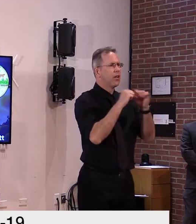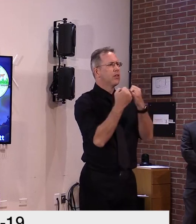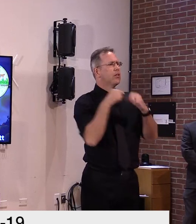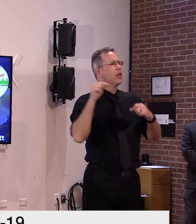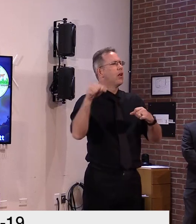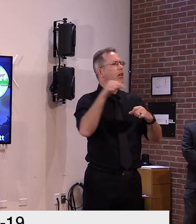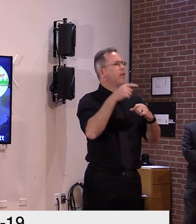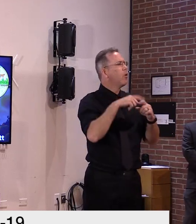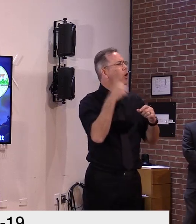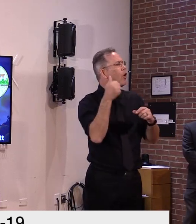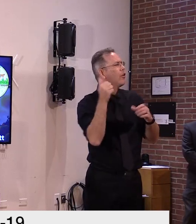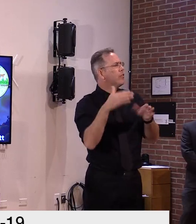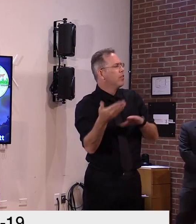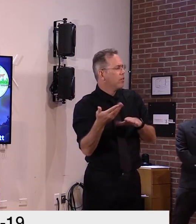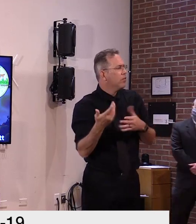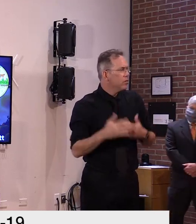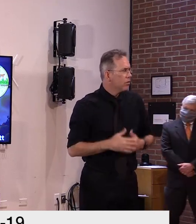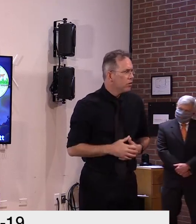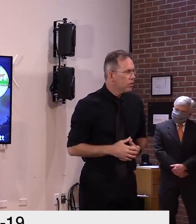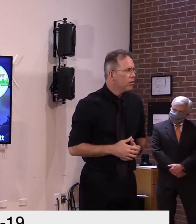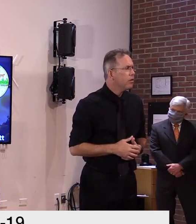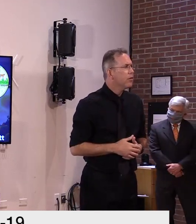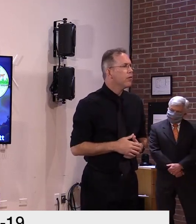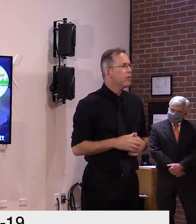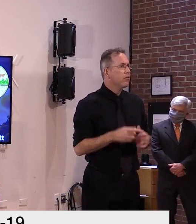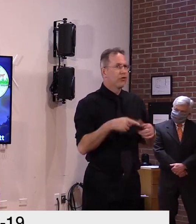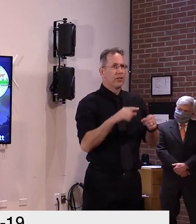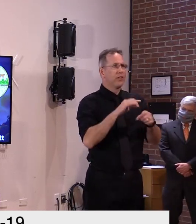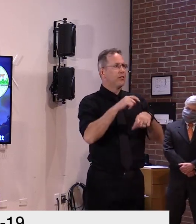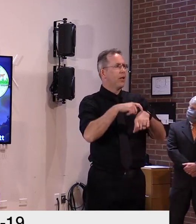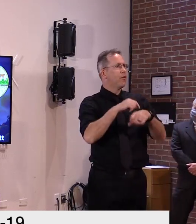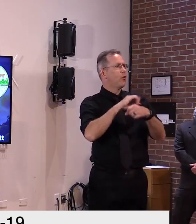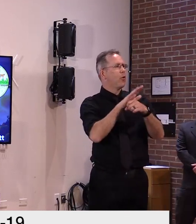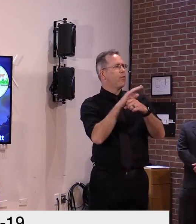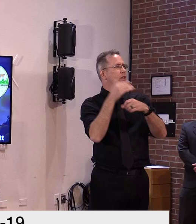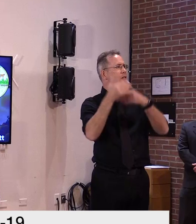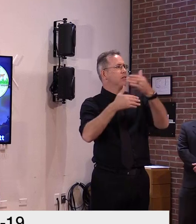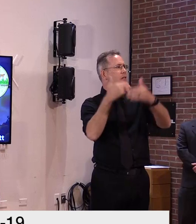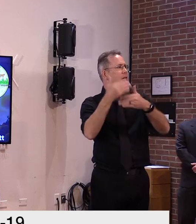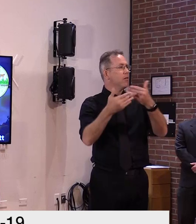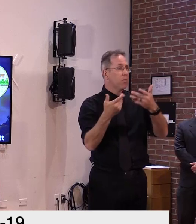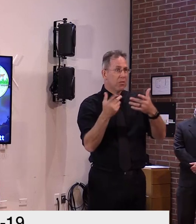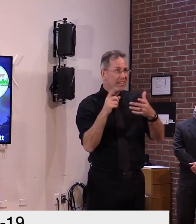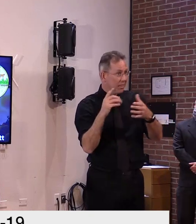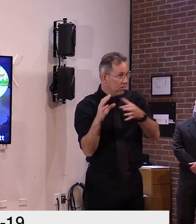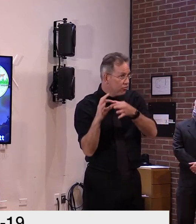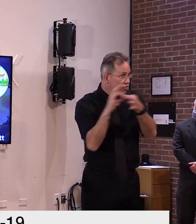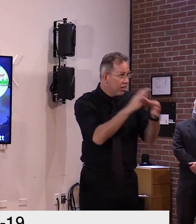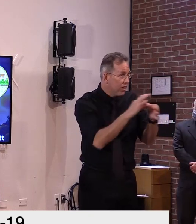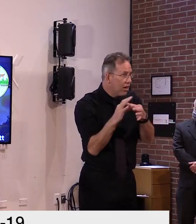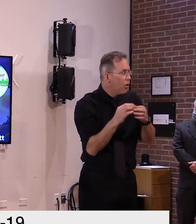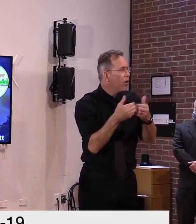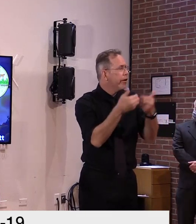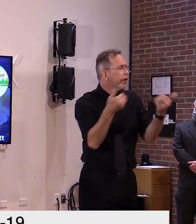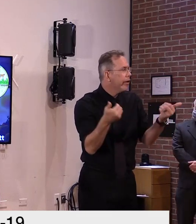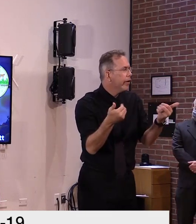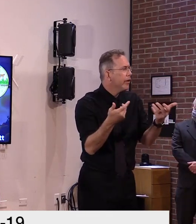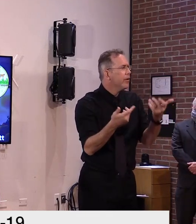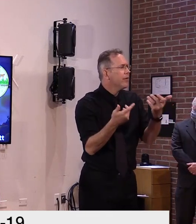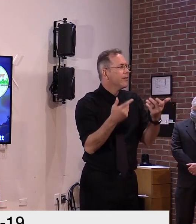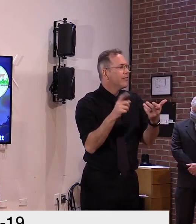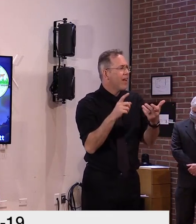in the setting of COVID, not necessarily all connected with COVID, but somehow related to the fact that people are in a